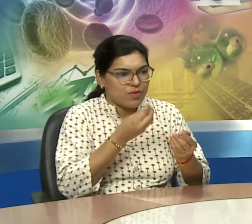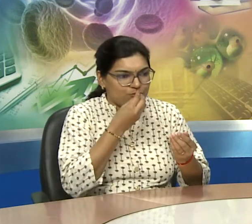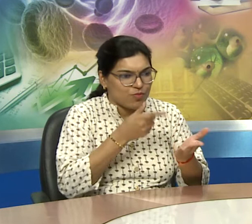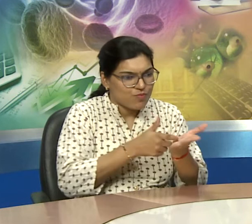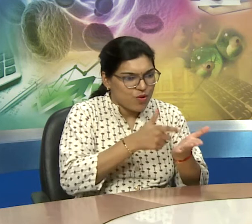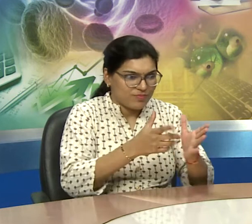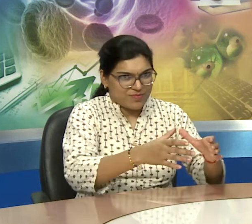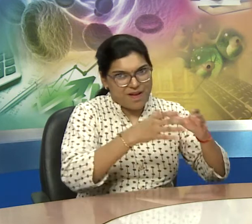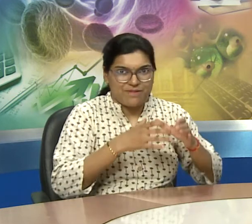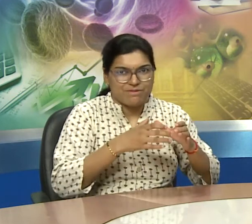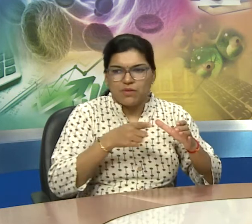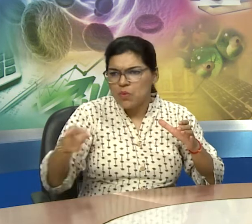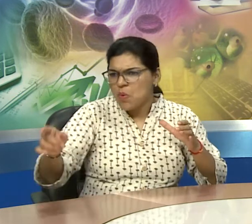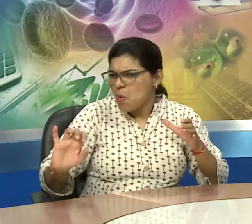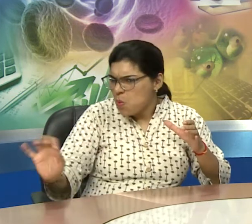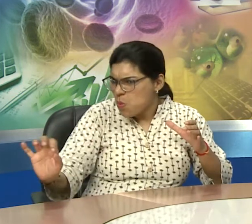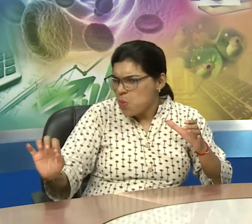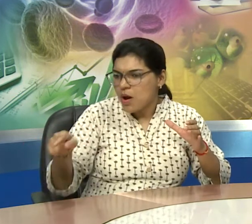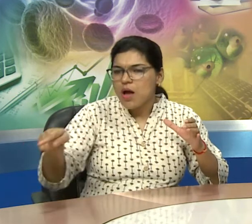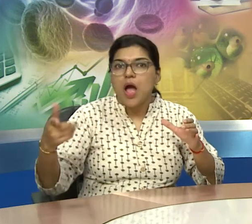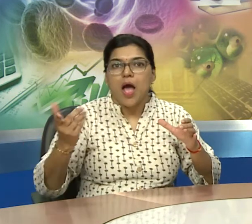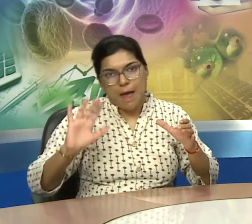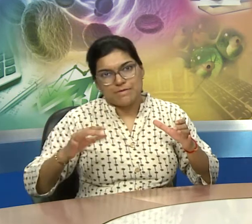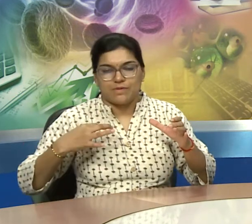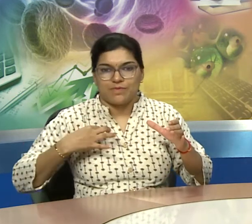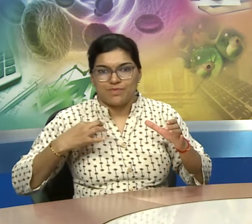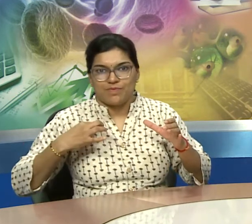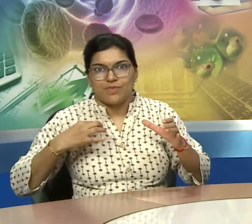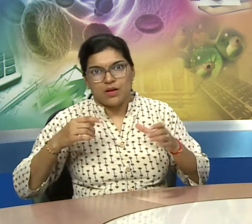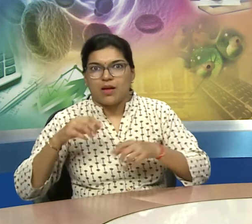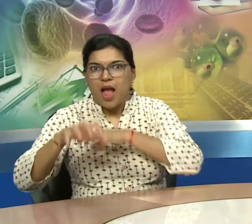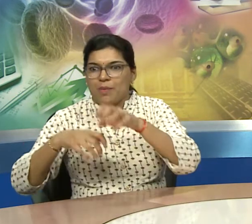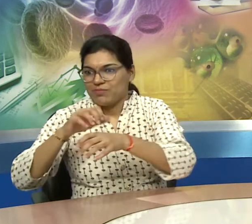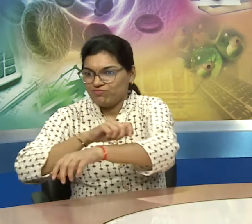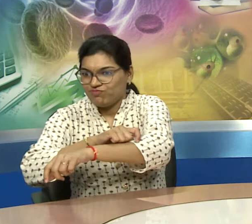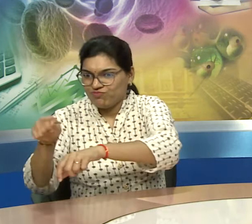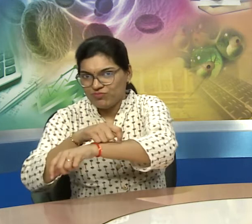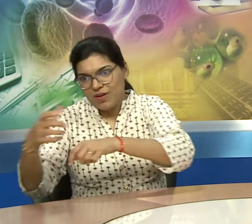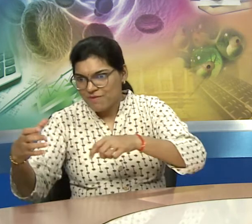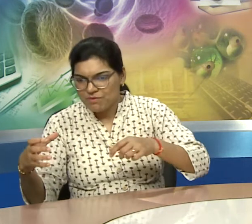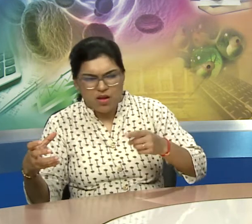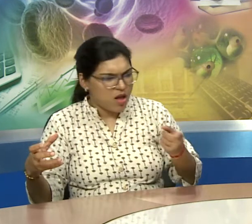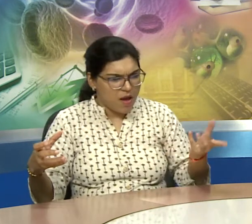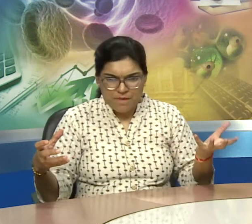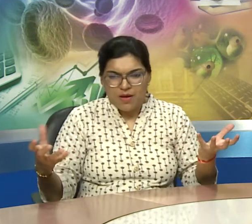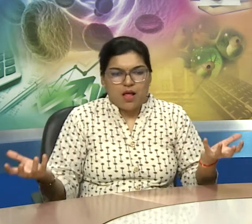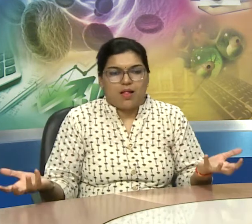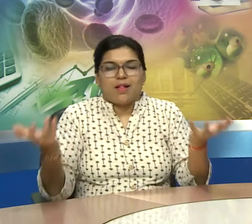exchange their own material with the other person, which was of their own need. According to